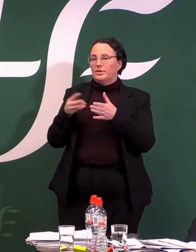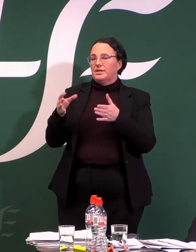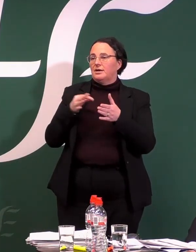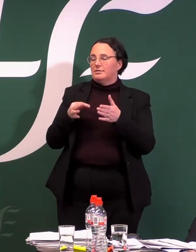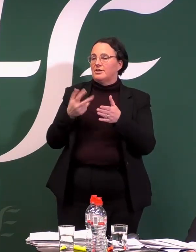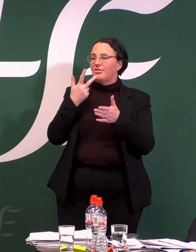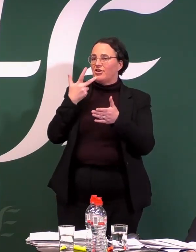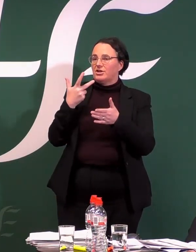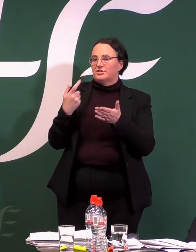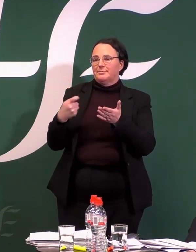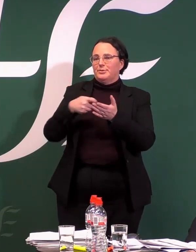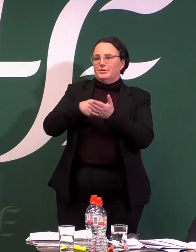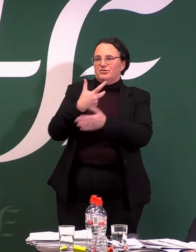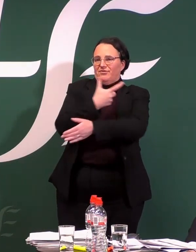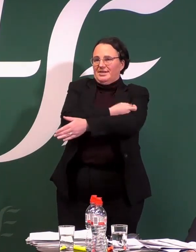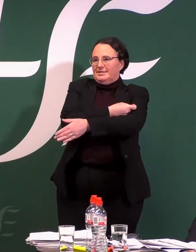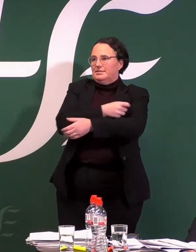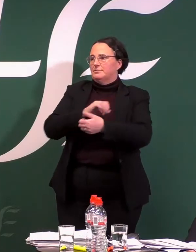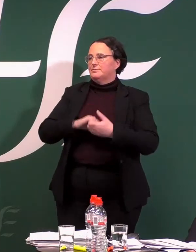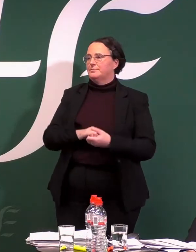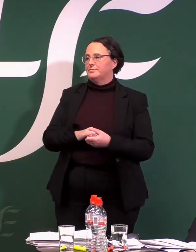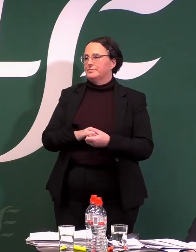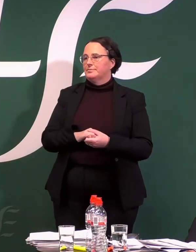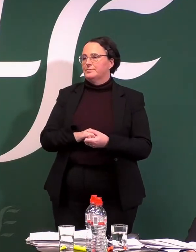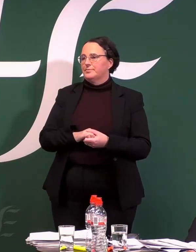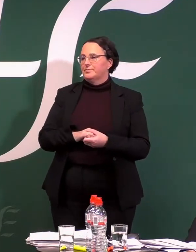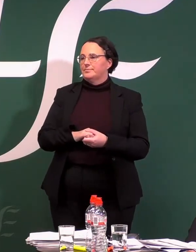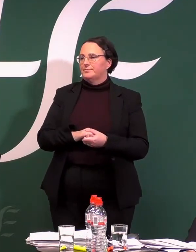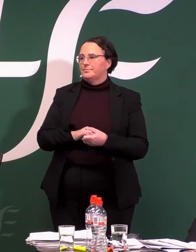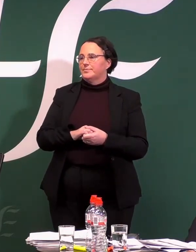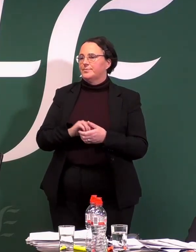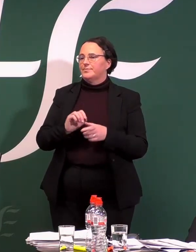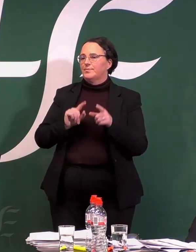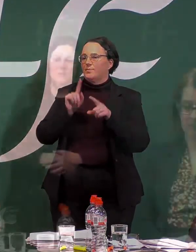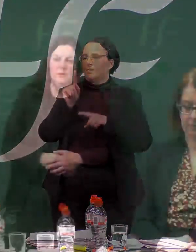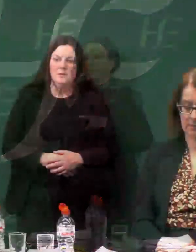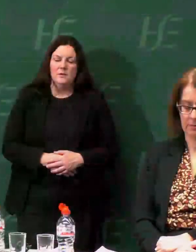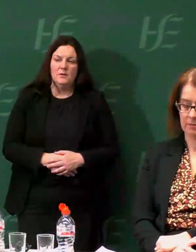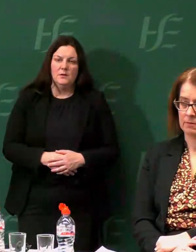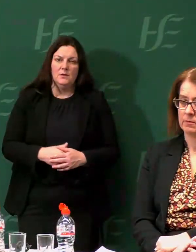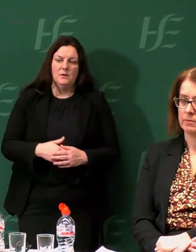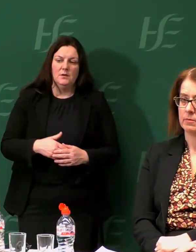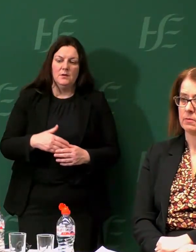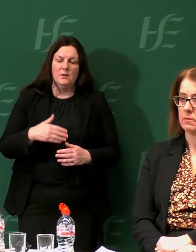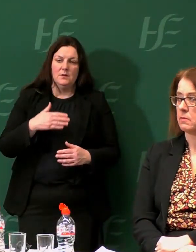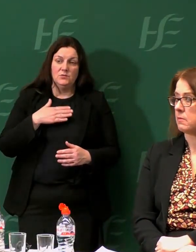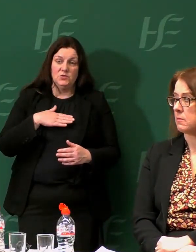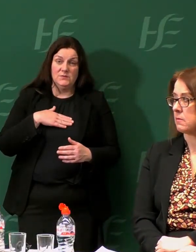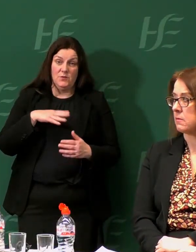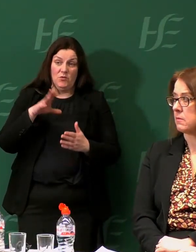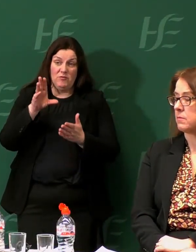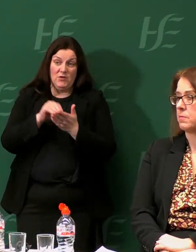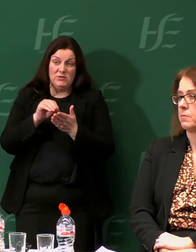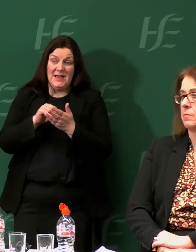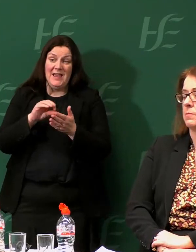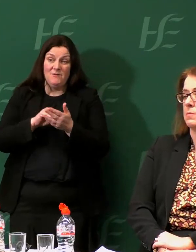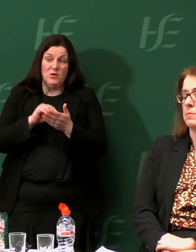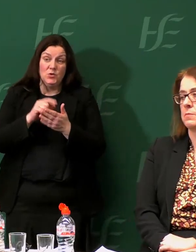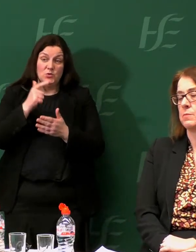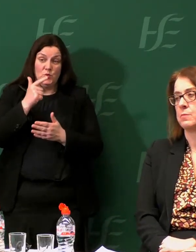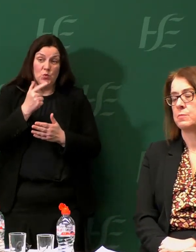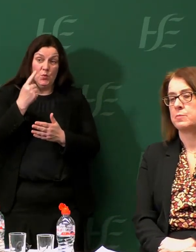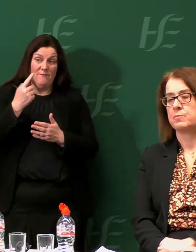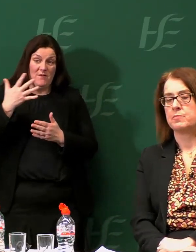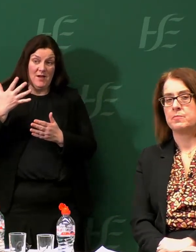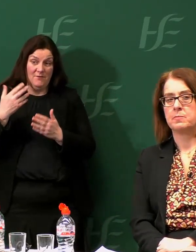very promising. Just for the record, Damian had 215,000 swabs last week. For the last